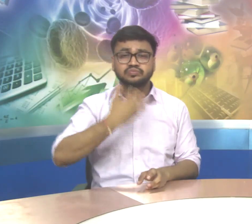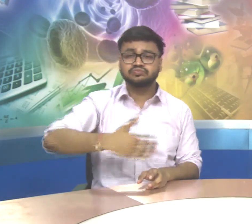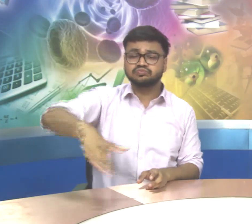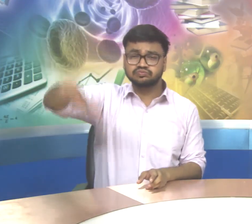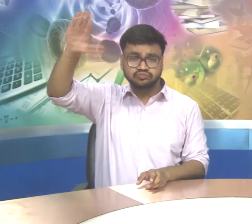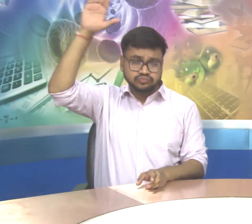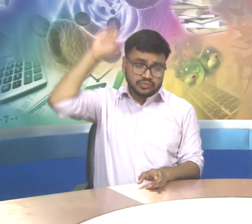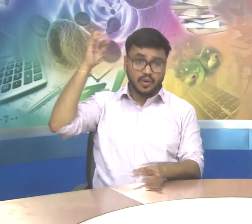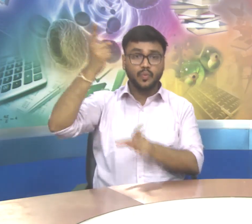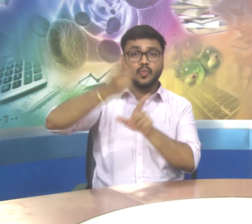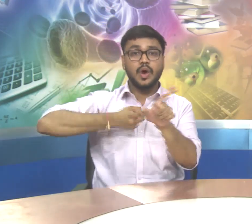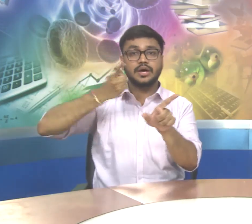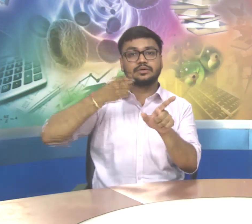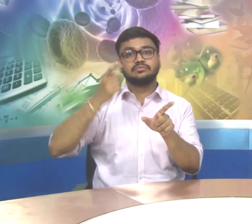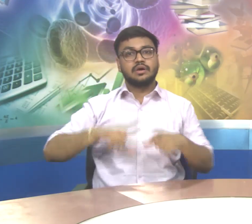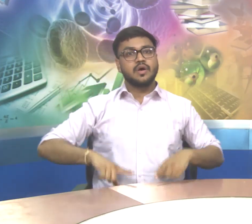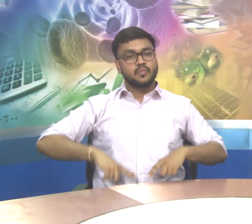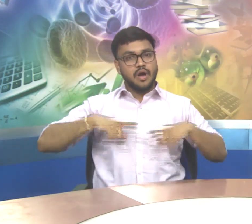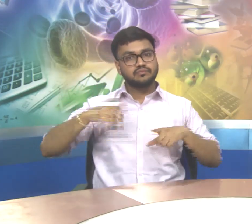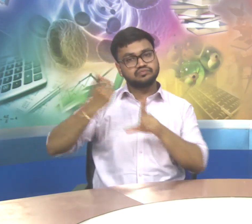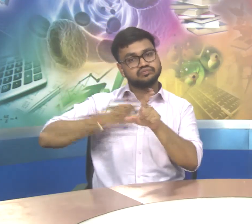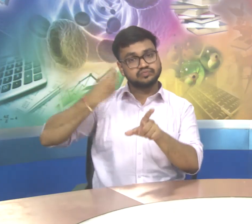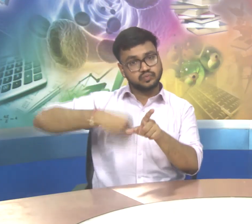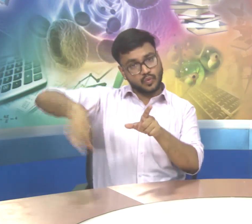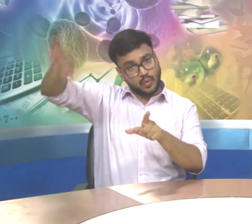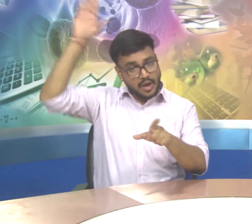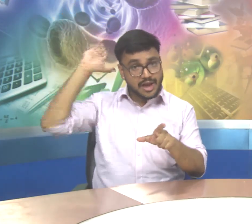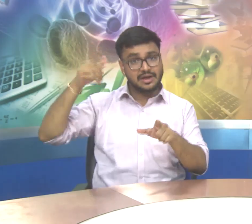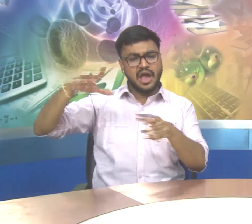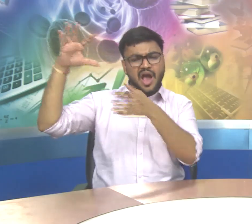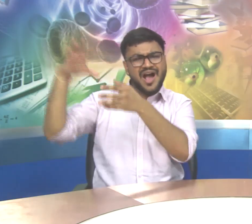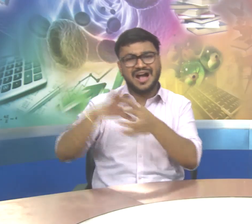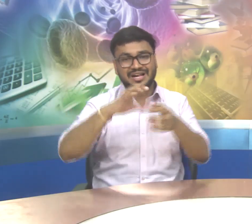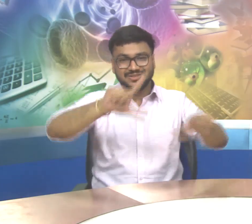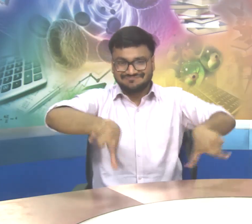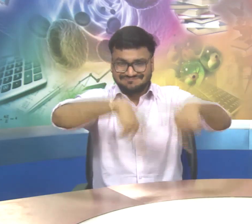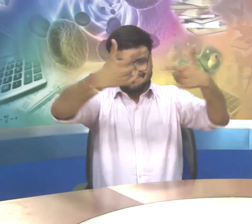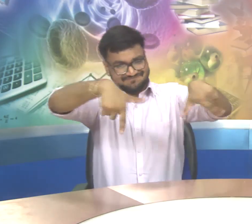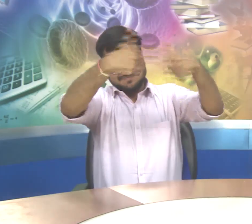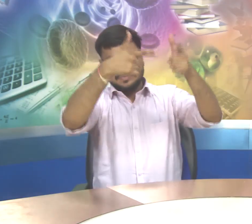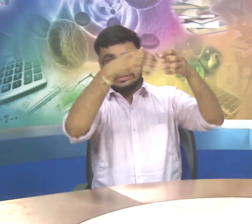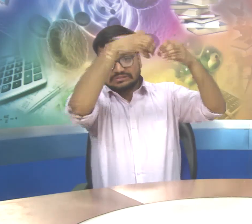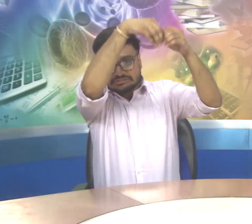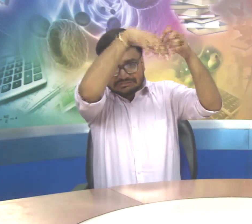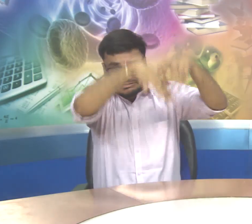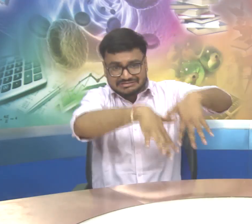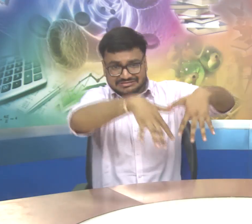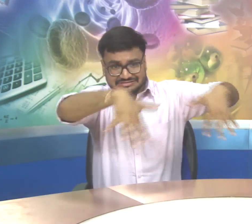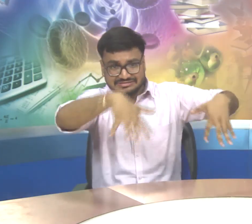What is coal? Coal was formed from plants that lived millions of years ago